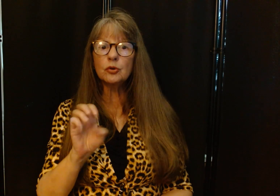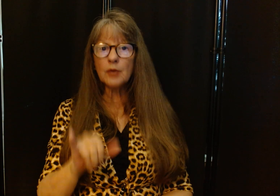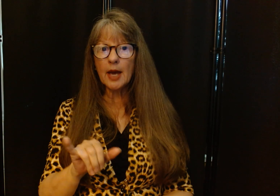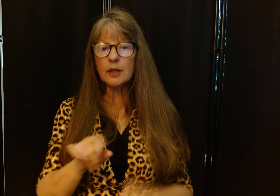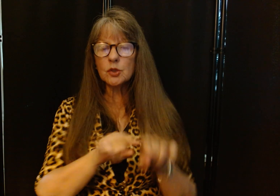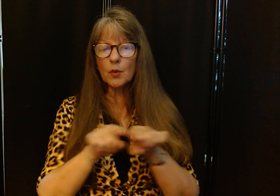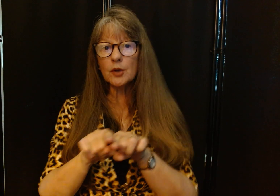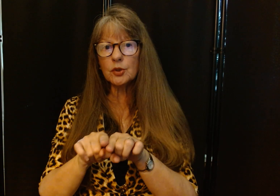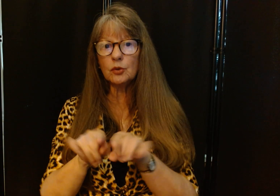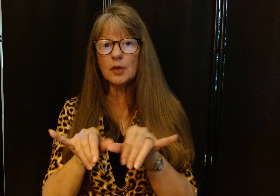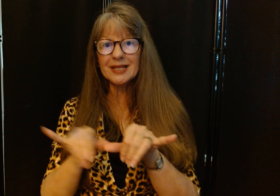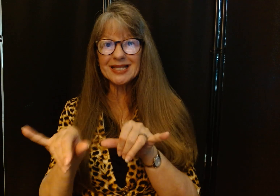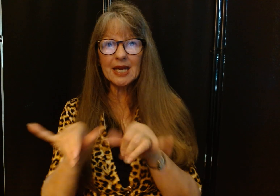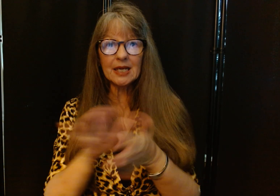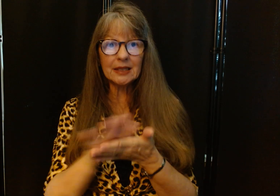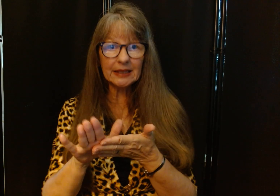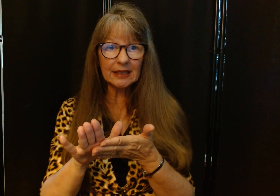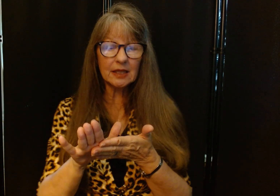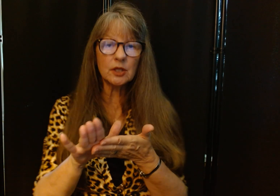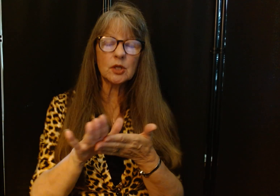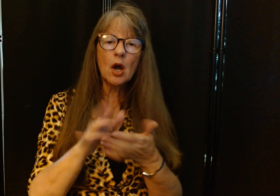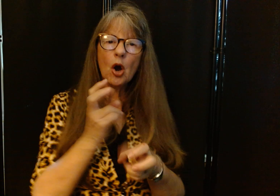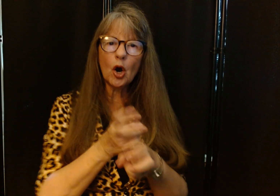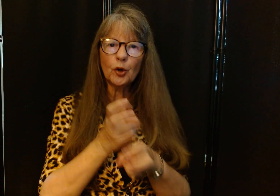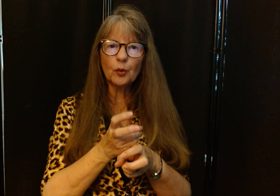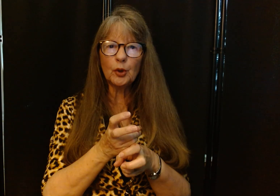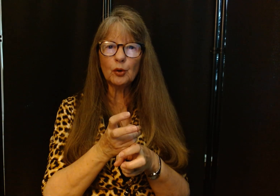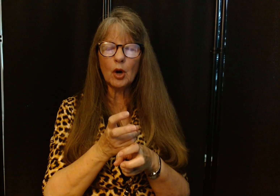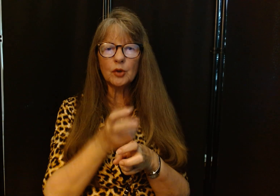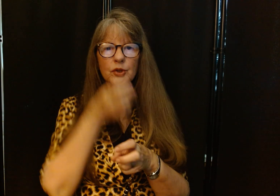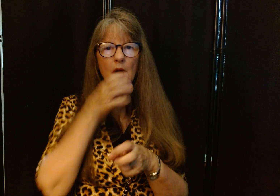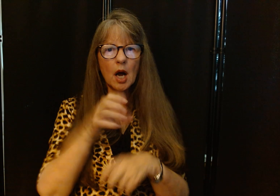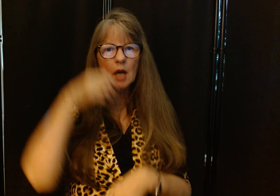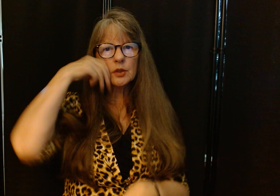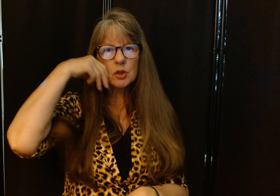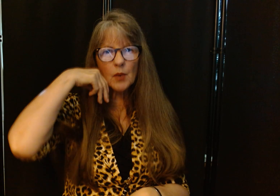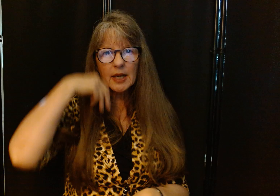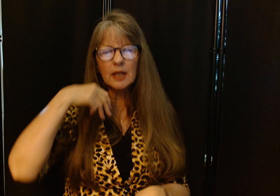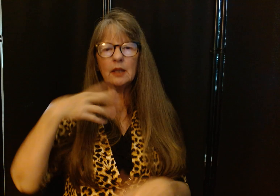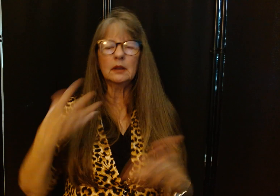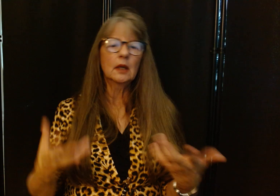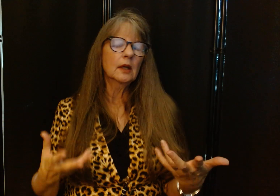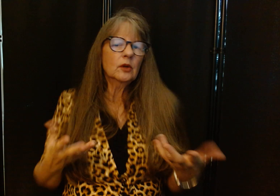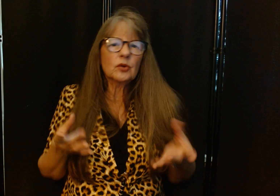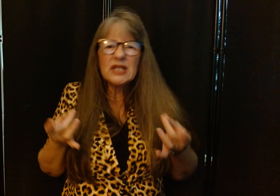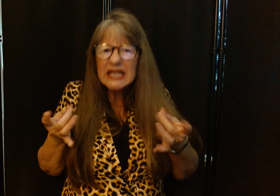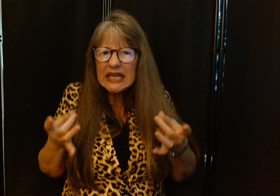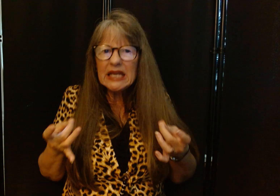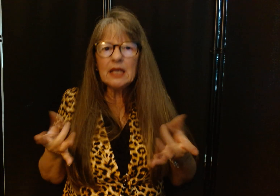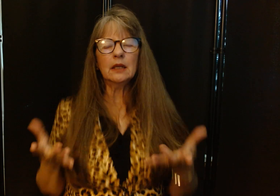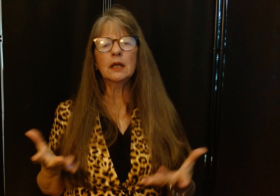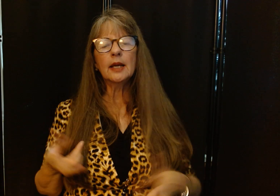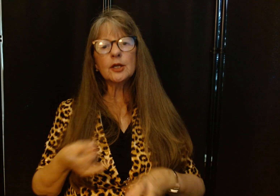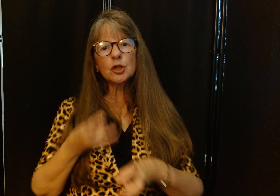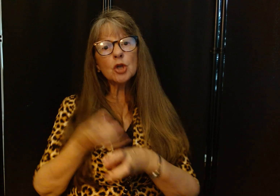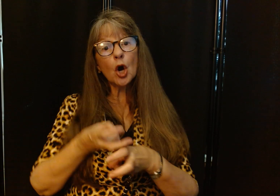that as well, so you can stay clean, because it's harder when you're all just hot and sweaty and you're sticky, and it's just